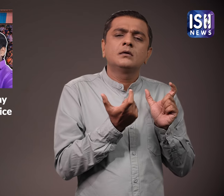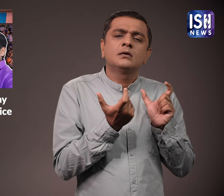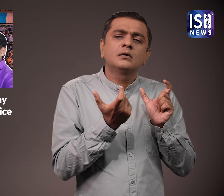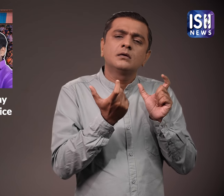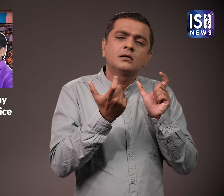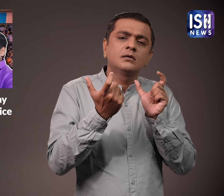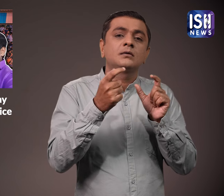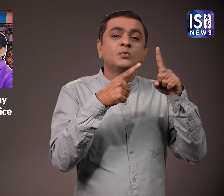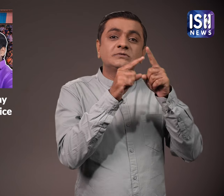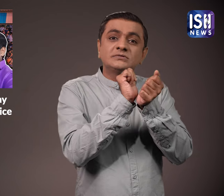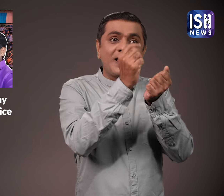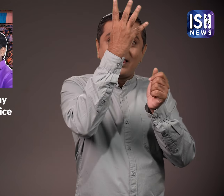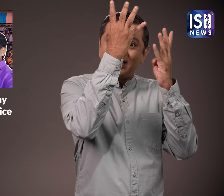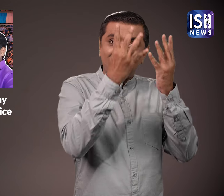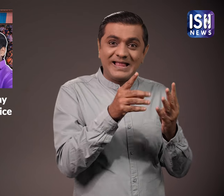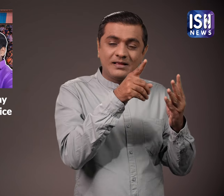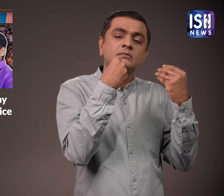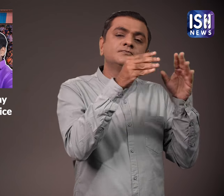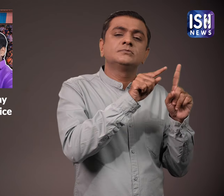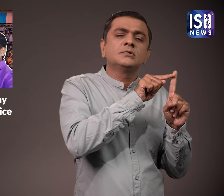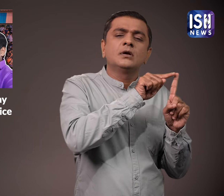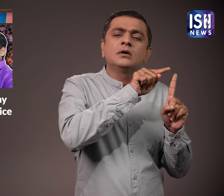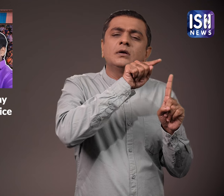They started from Taluja jail towards Thani crime branch.